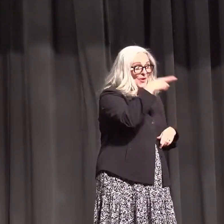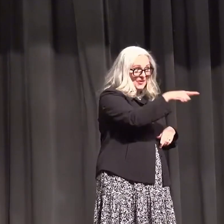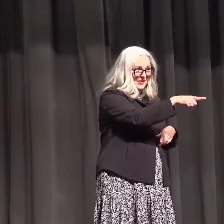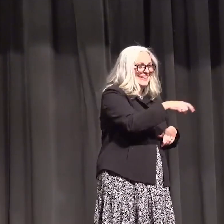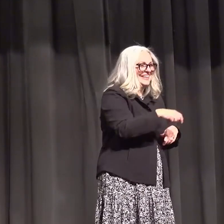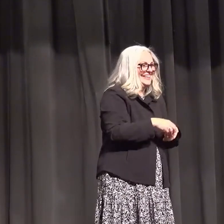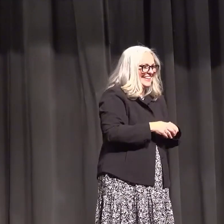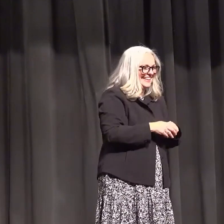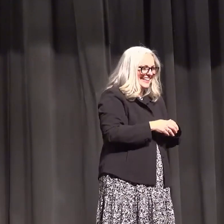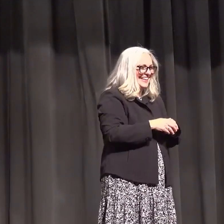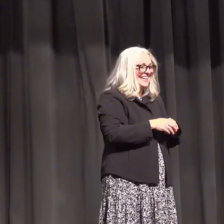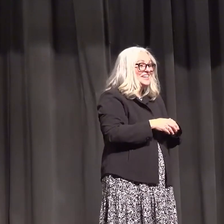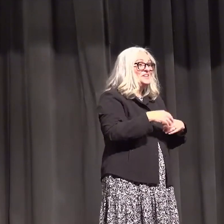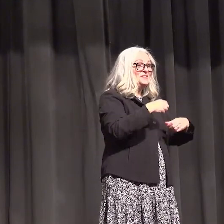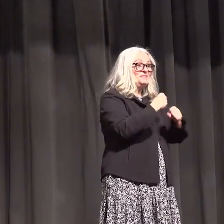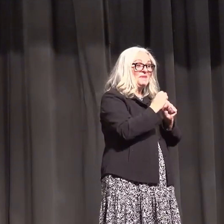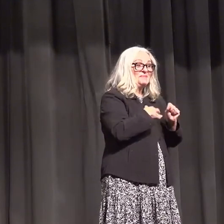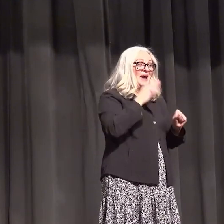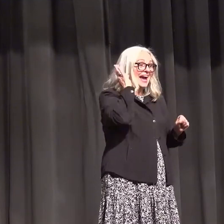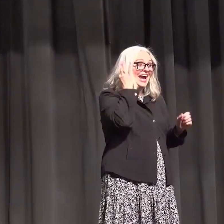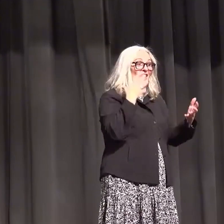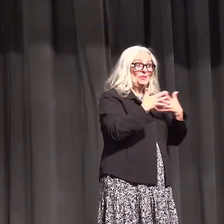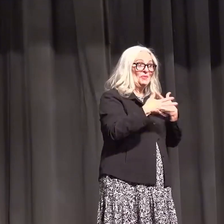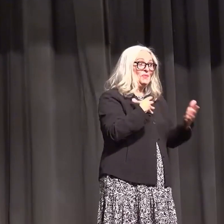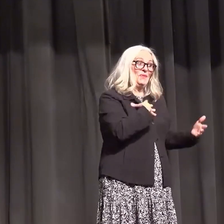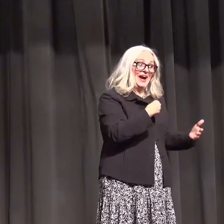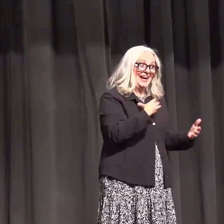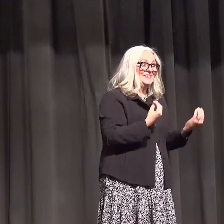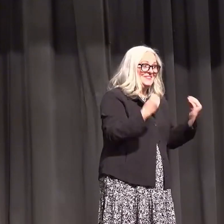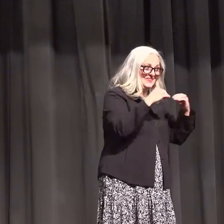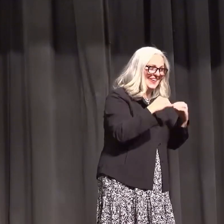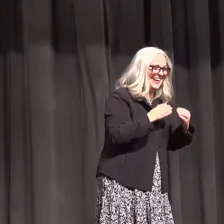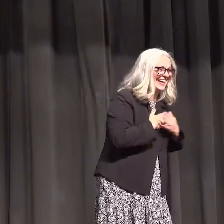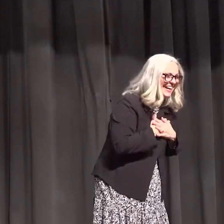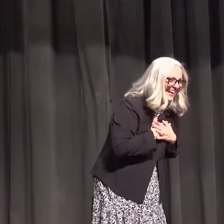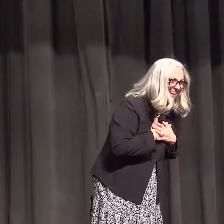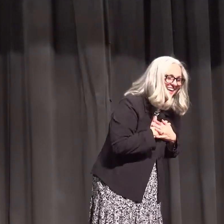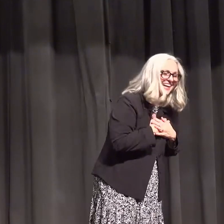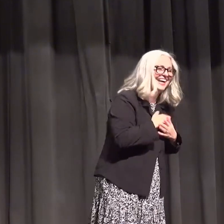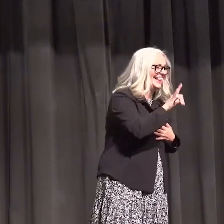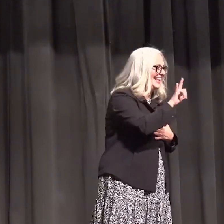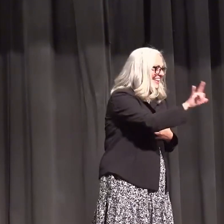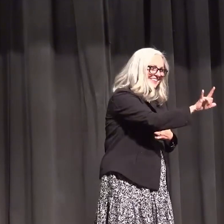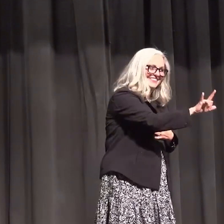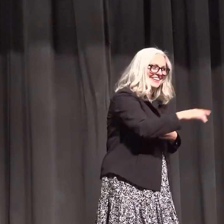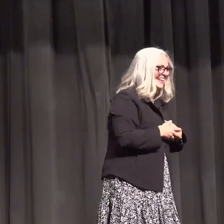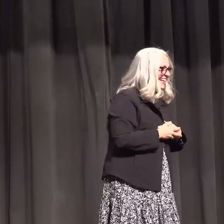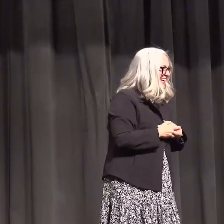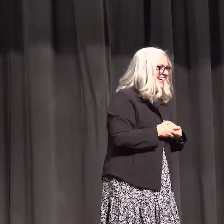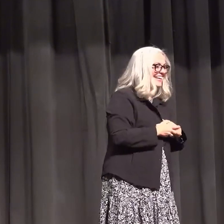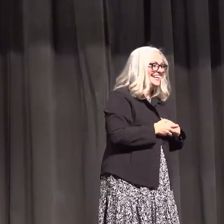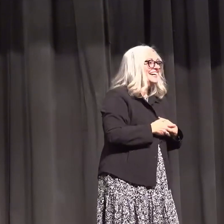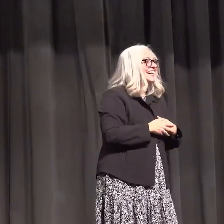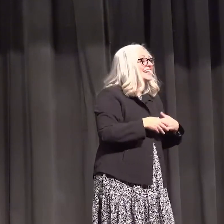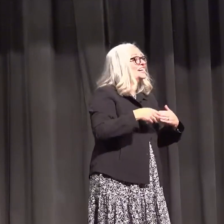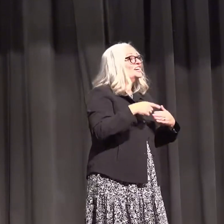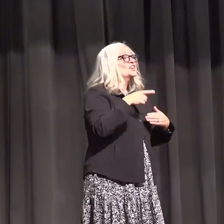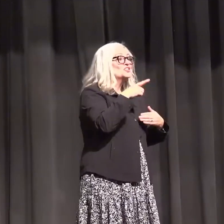that Daniel, I know you've experienced some difficulty. I remember, my hair is more white. I love you dearly, but my hair is a little